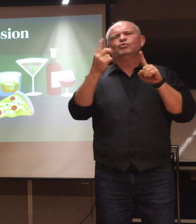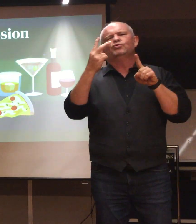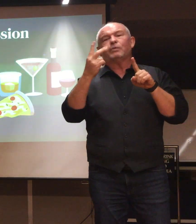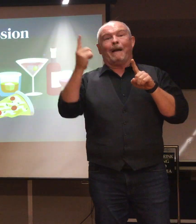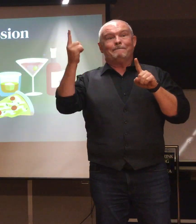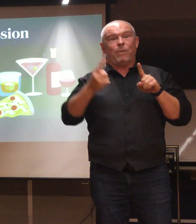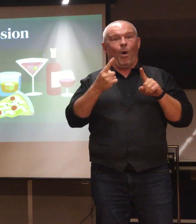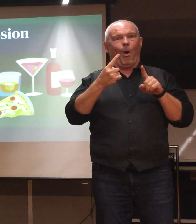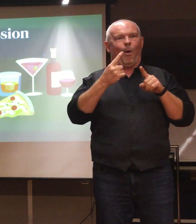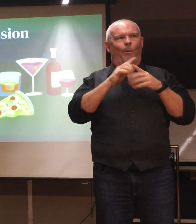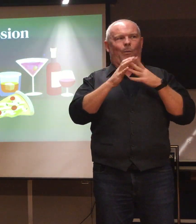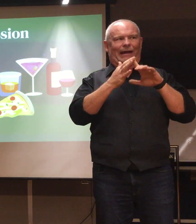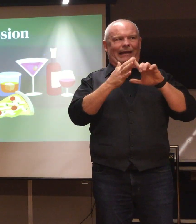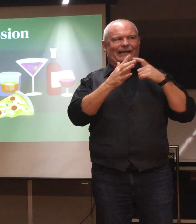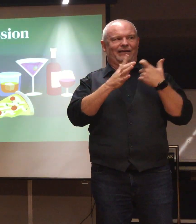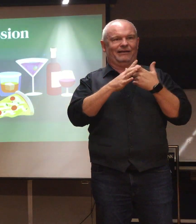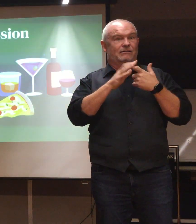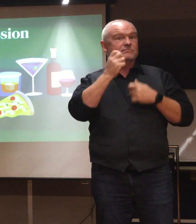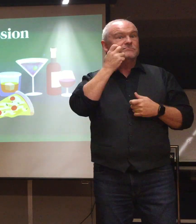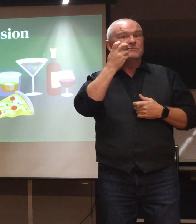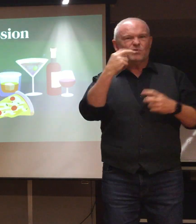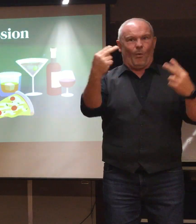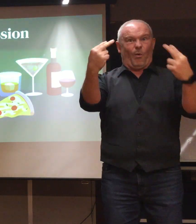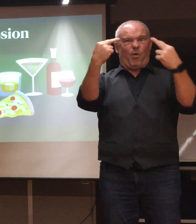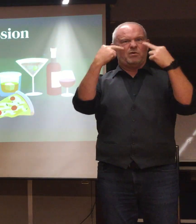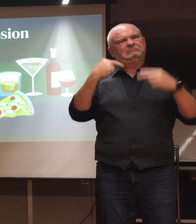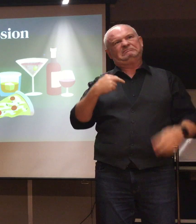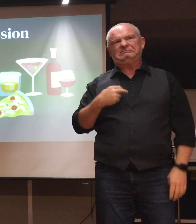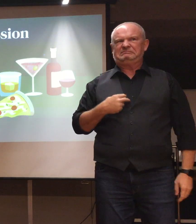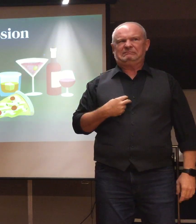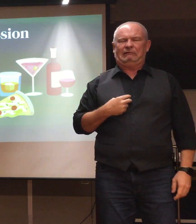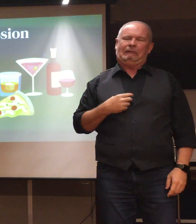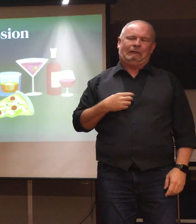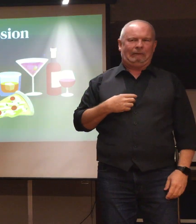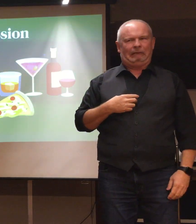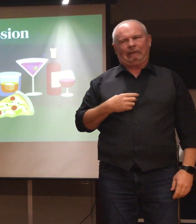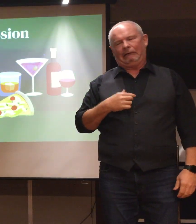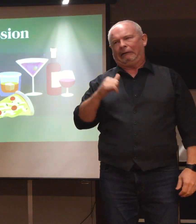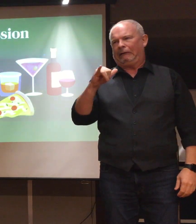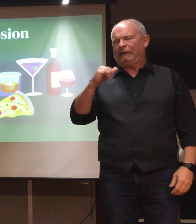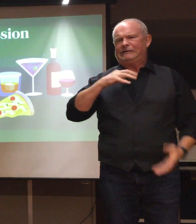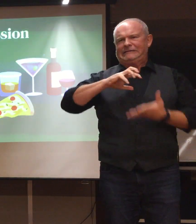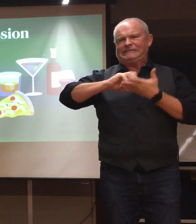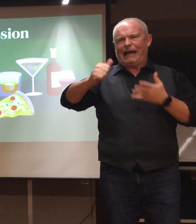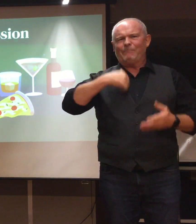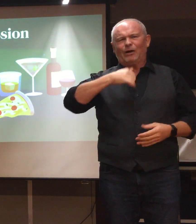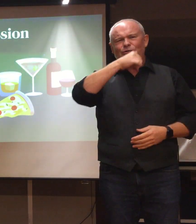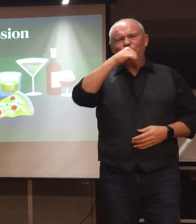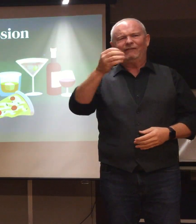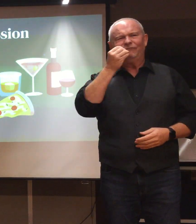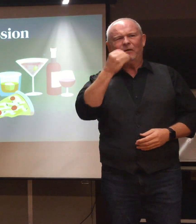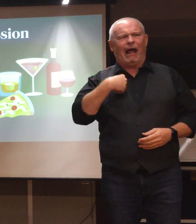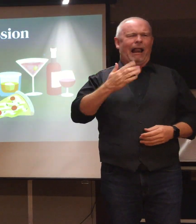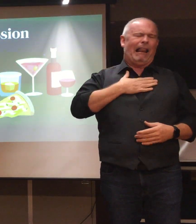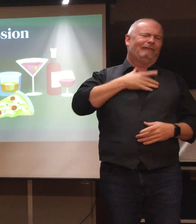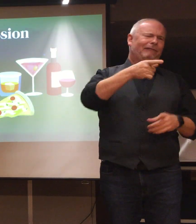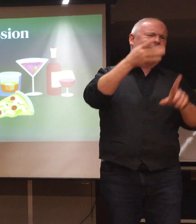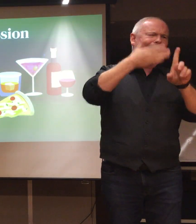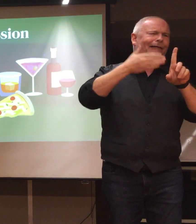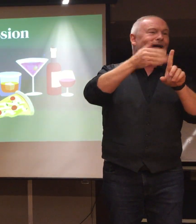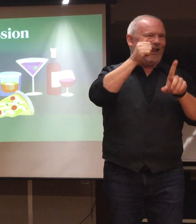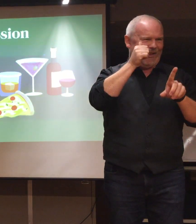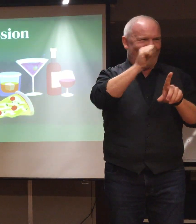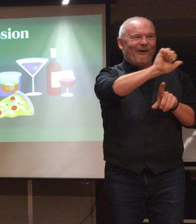week. And I know you're all giving me a look right now saying, oh no, don't take away my sweet foods.